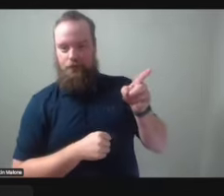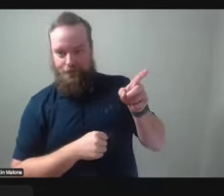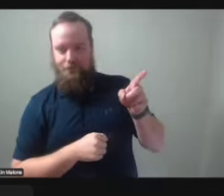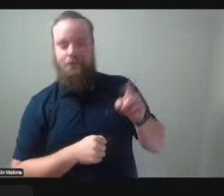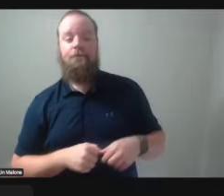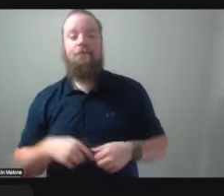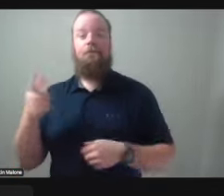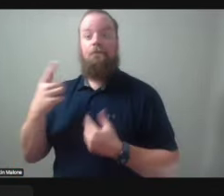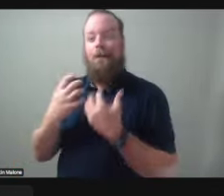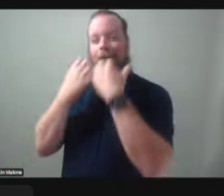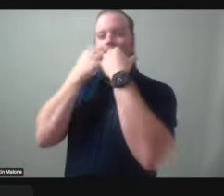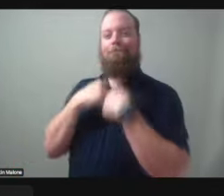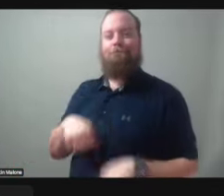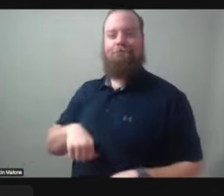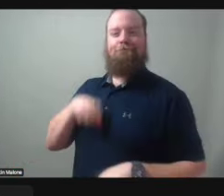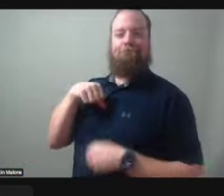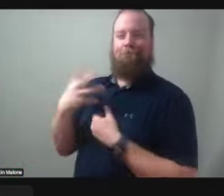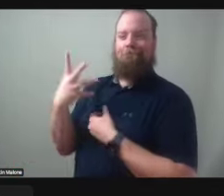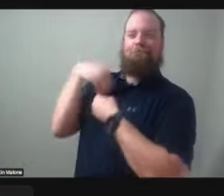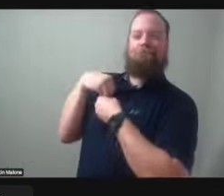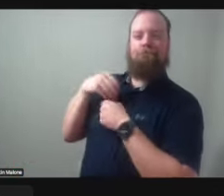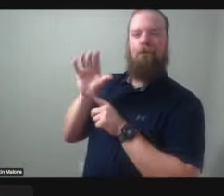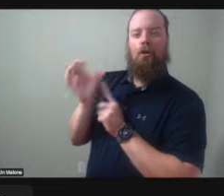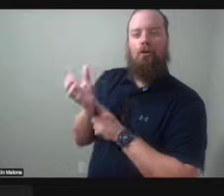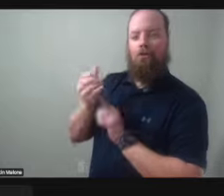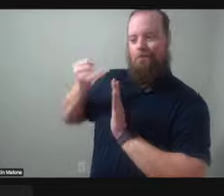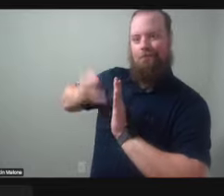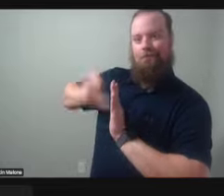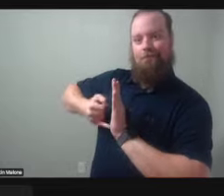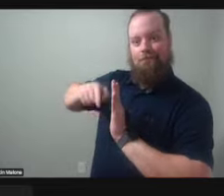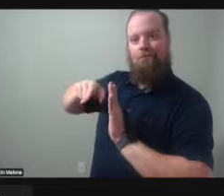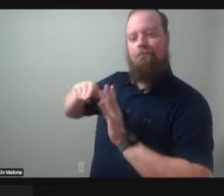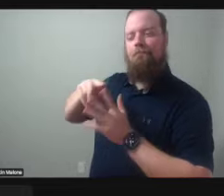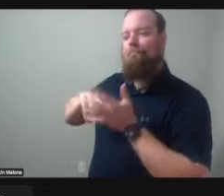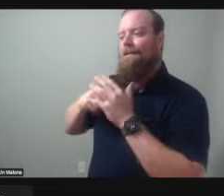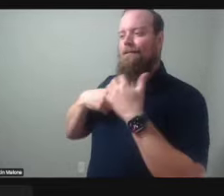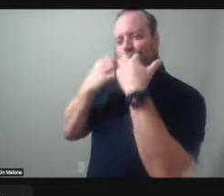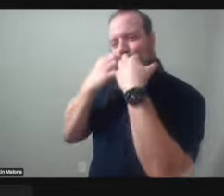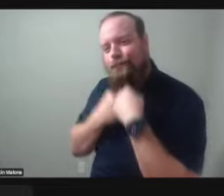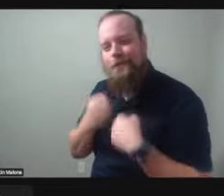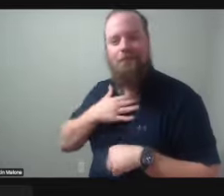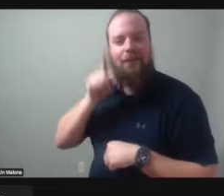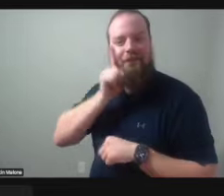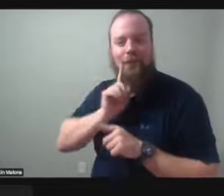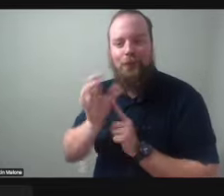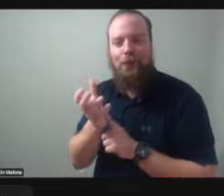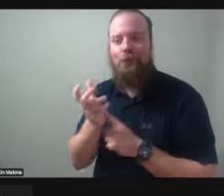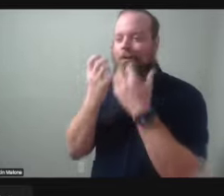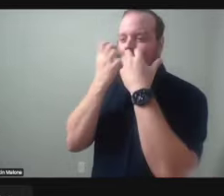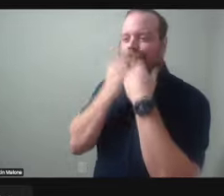is fighting back against oppressive systems and affirming deaf culture,